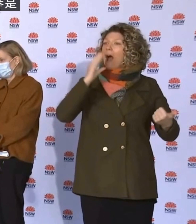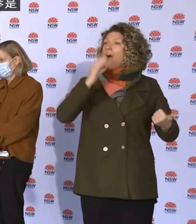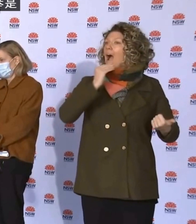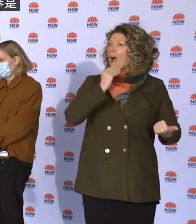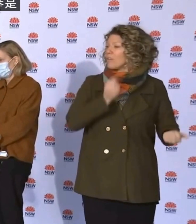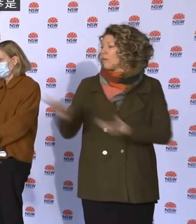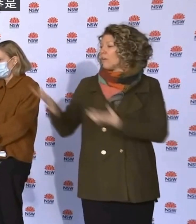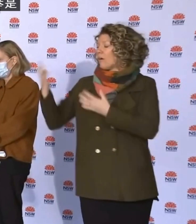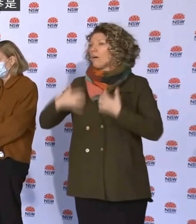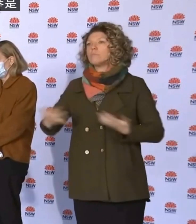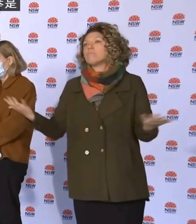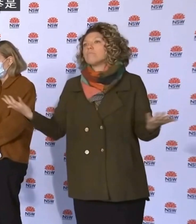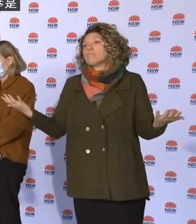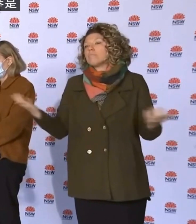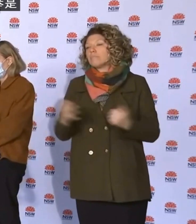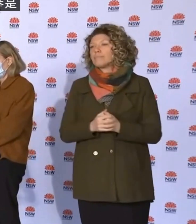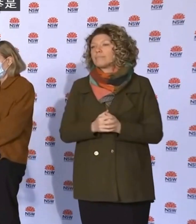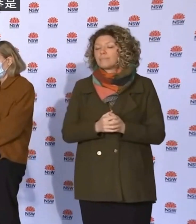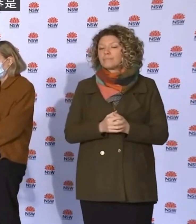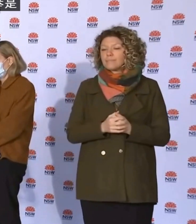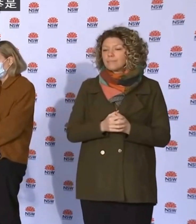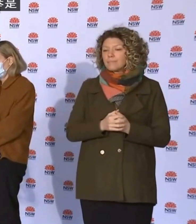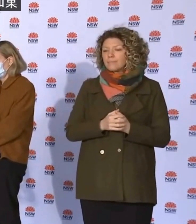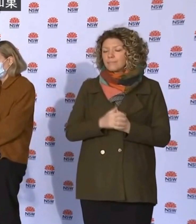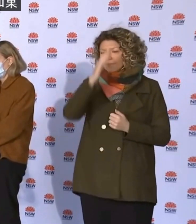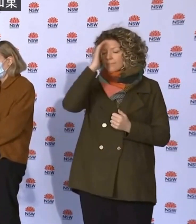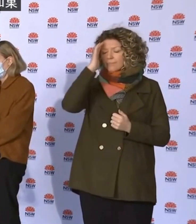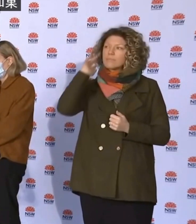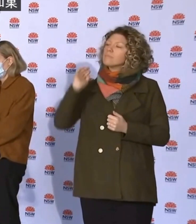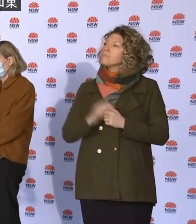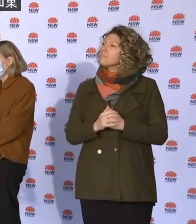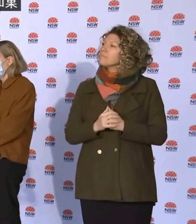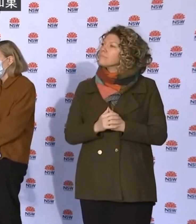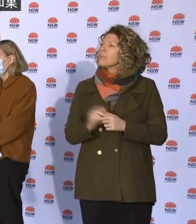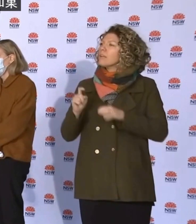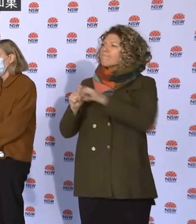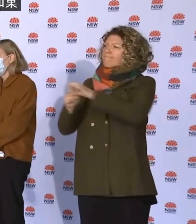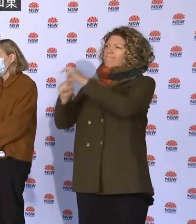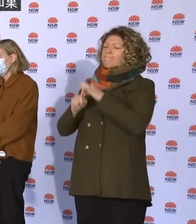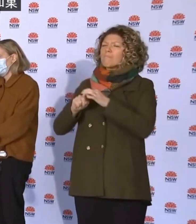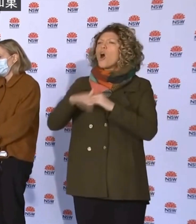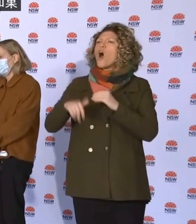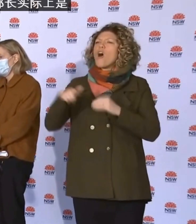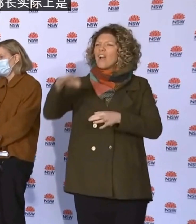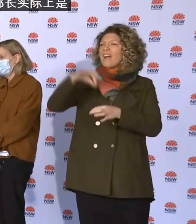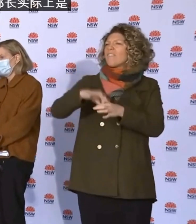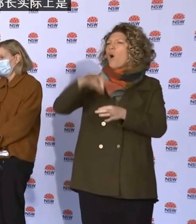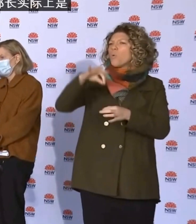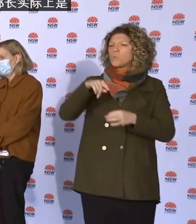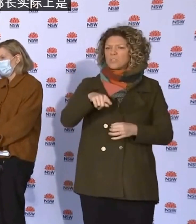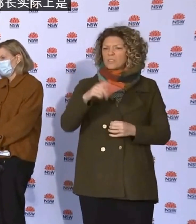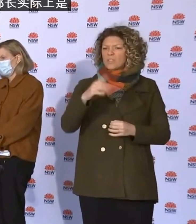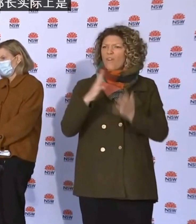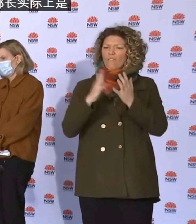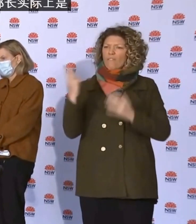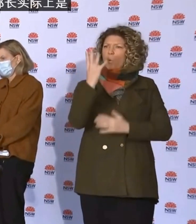by the evening. Premier, local council elections are scheduled for September 4. What will be the plan for that if lockdown persists?